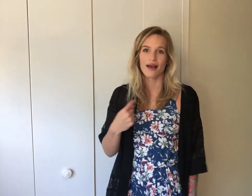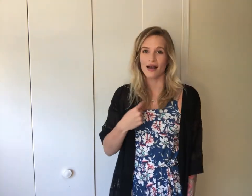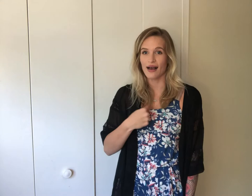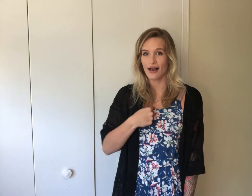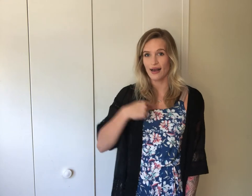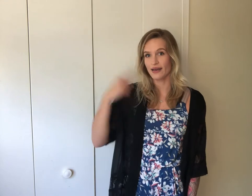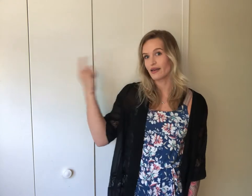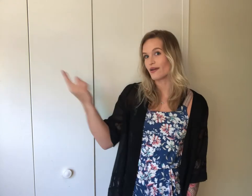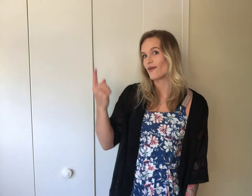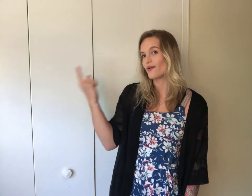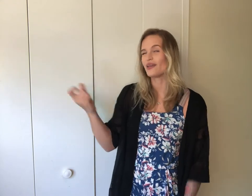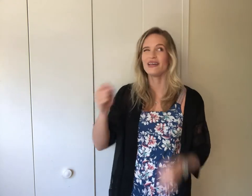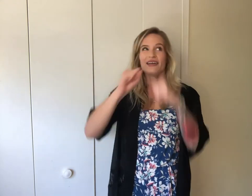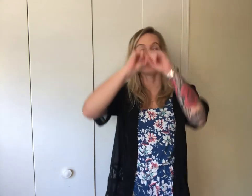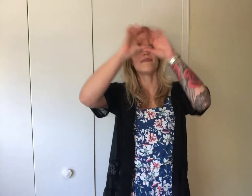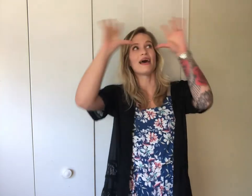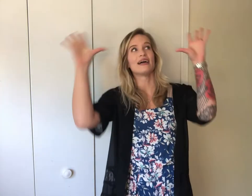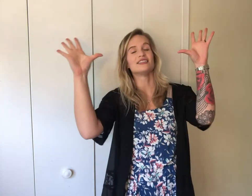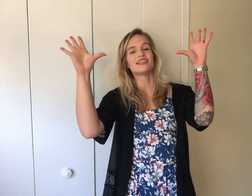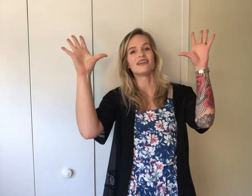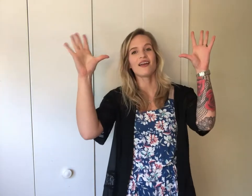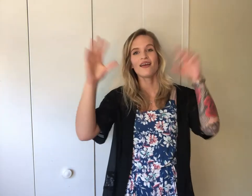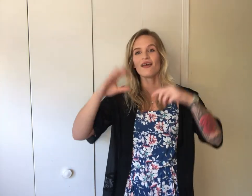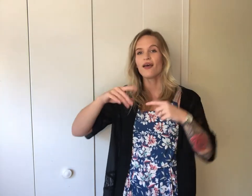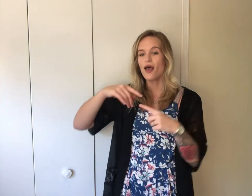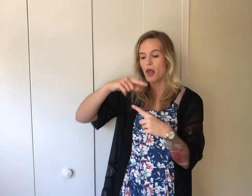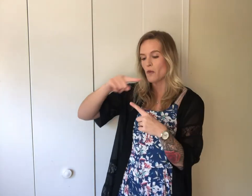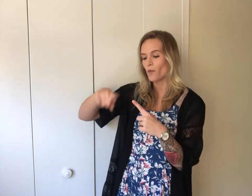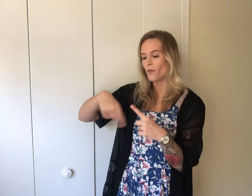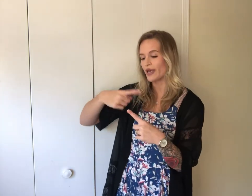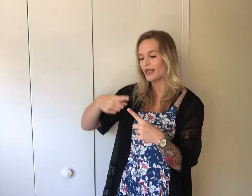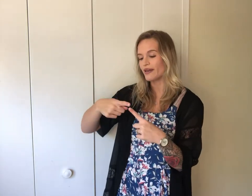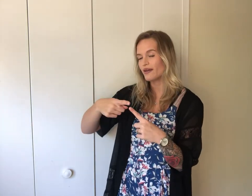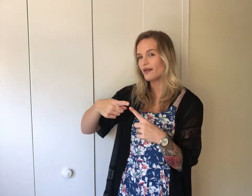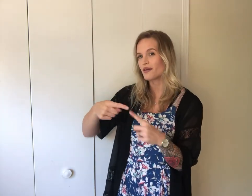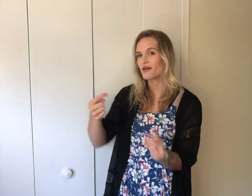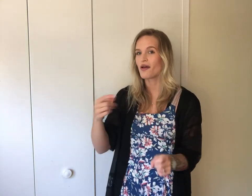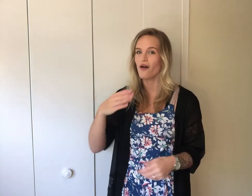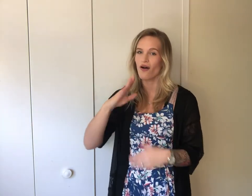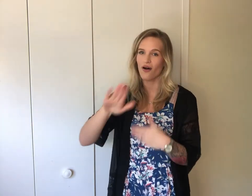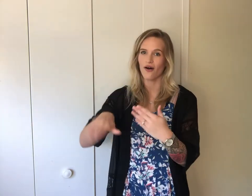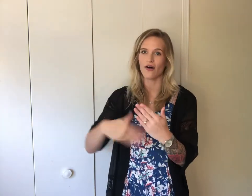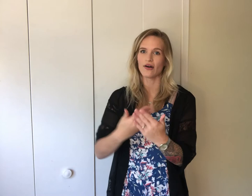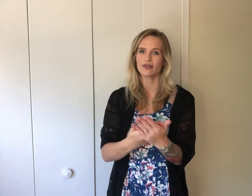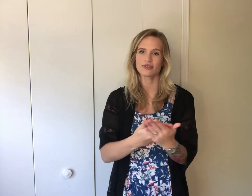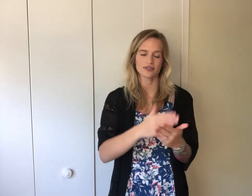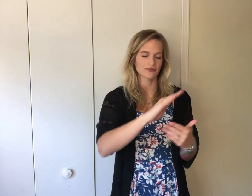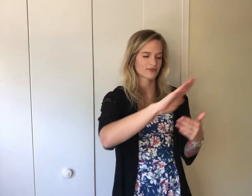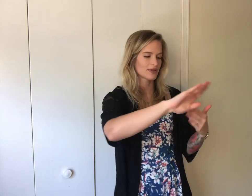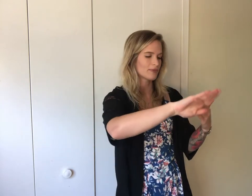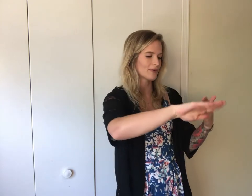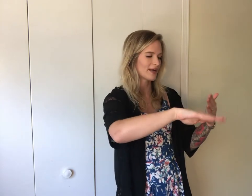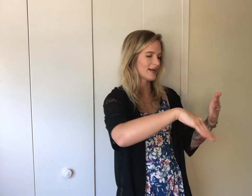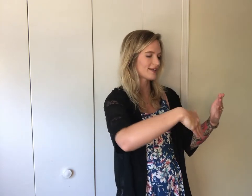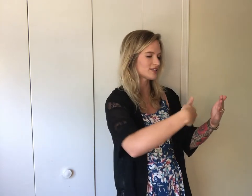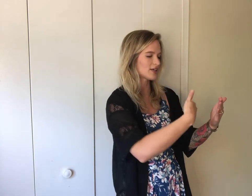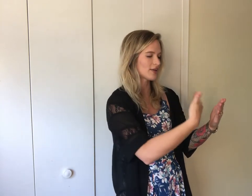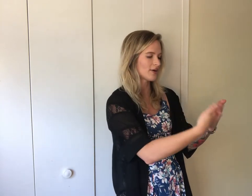So, can only imagine, when, all, so flip one hand into your other,